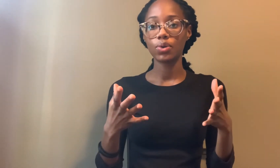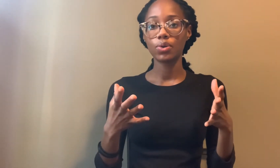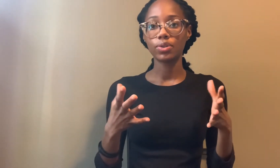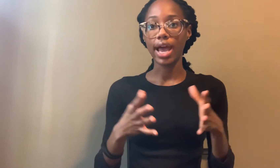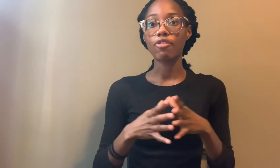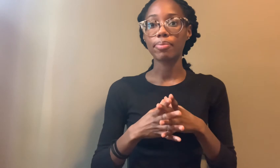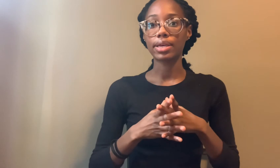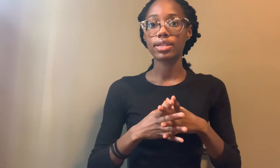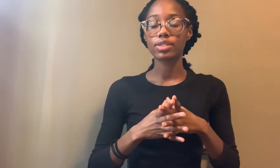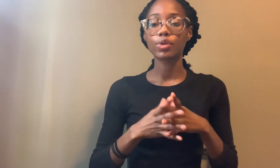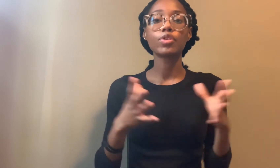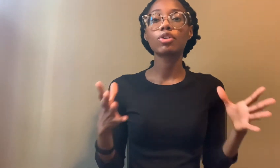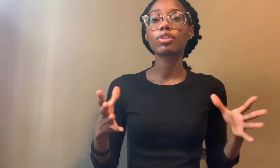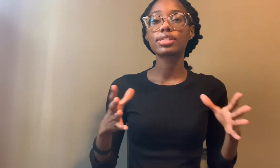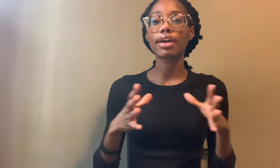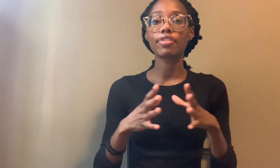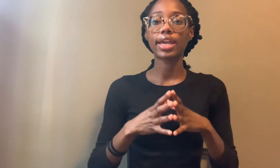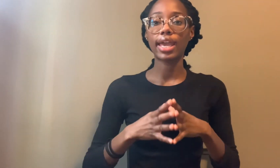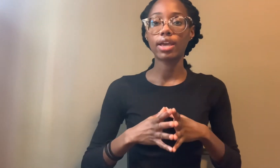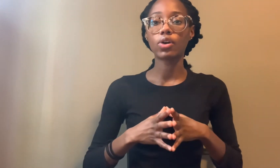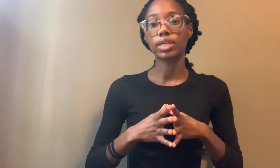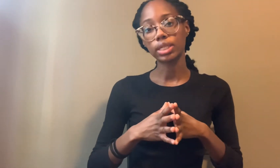the alphabet. So if you don't know the sign for cake or cookie,